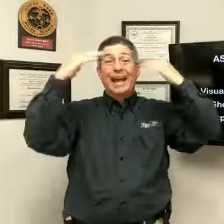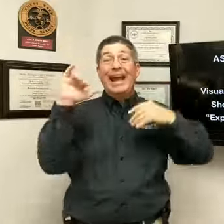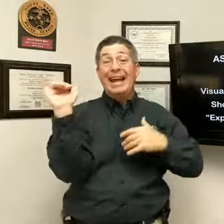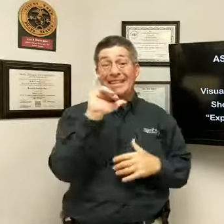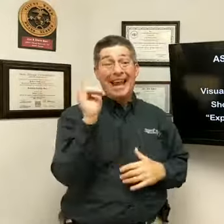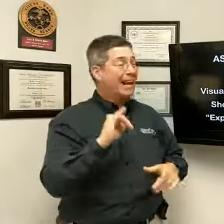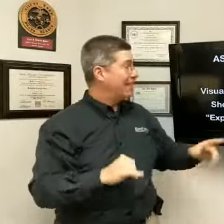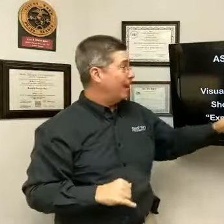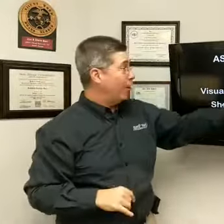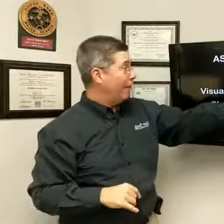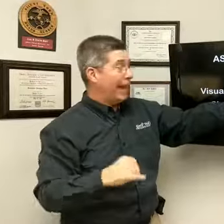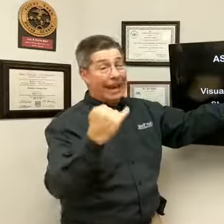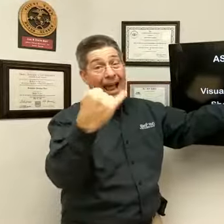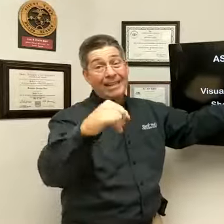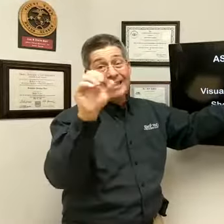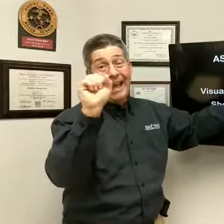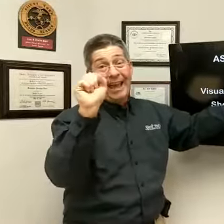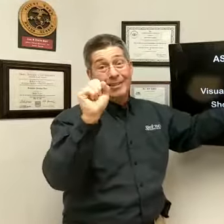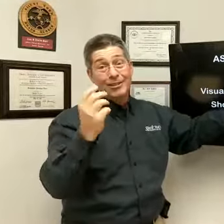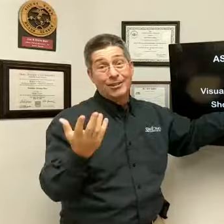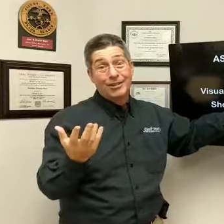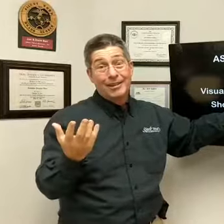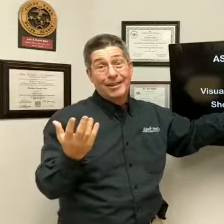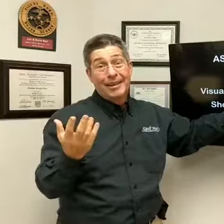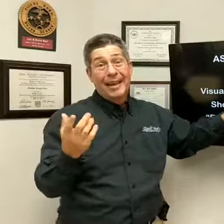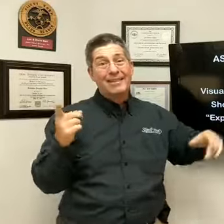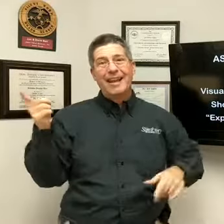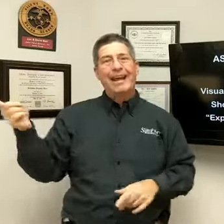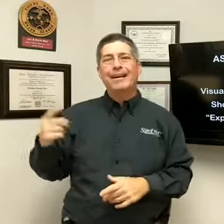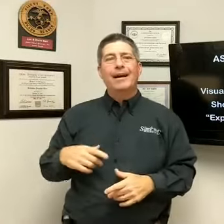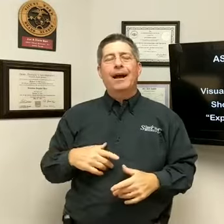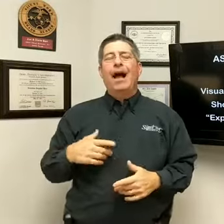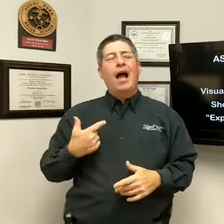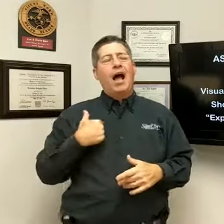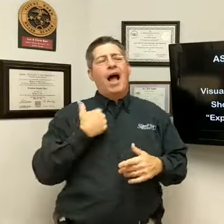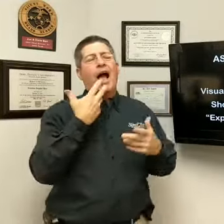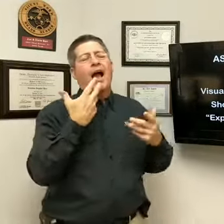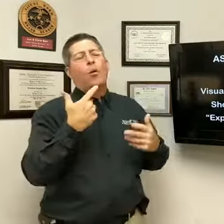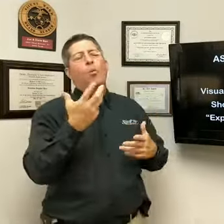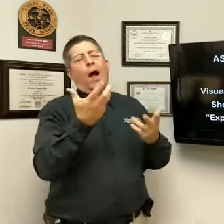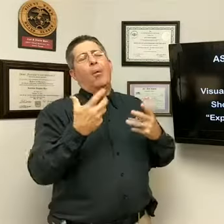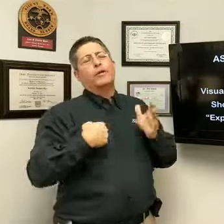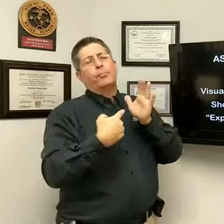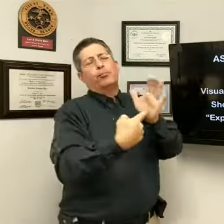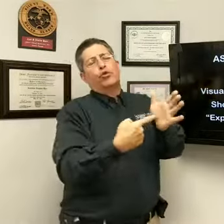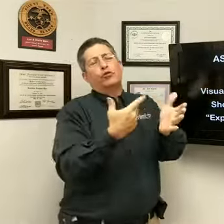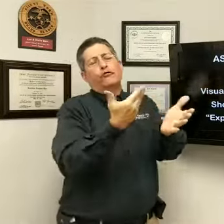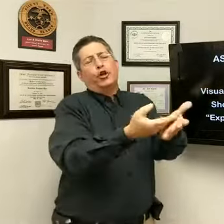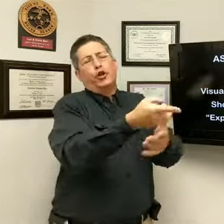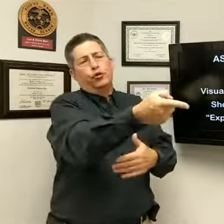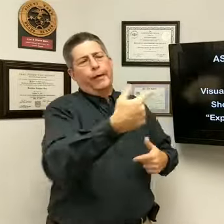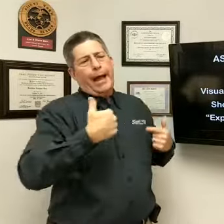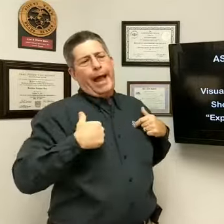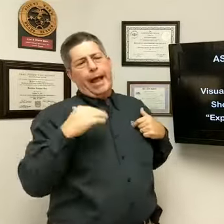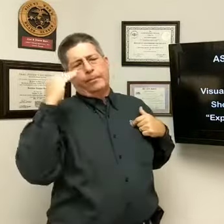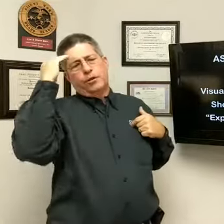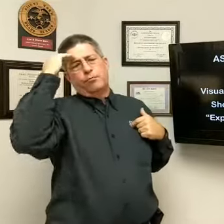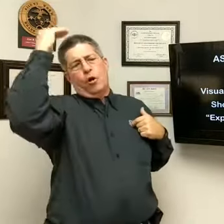it's like they are that last S. It's like, I want to prove to you that I am